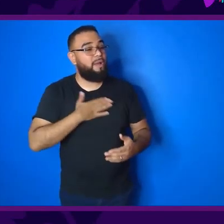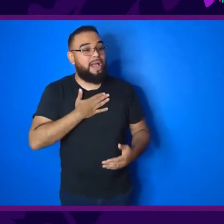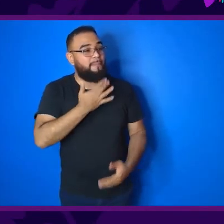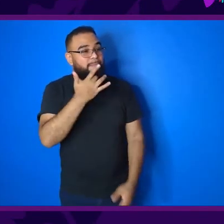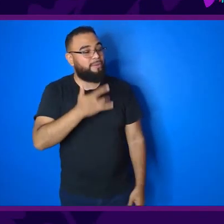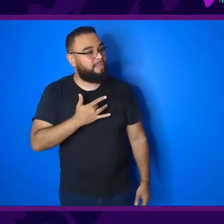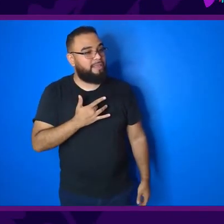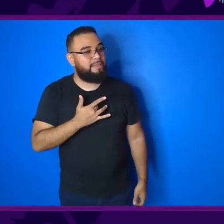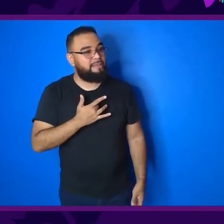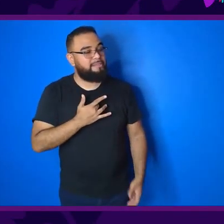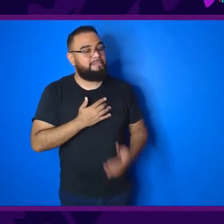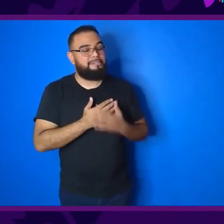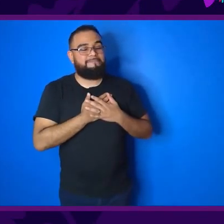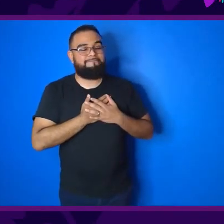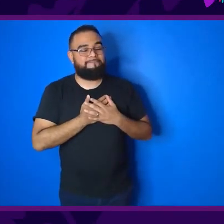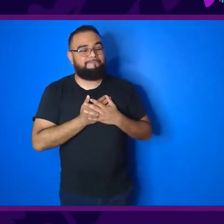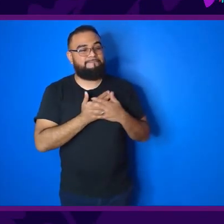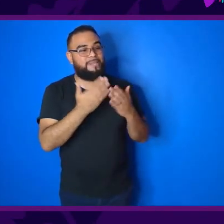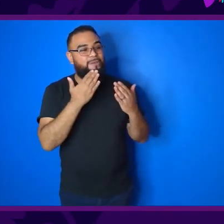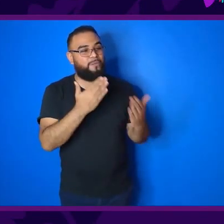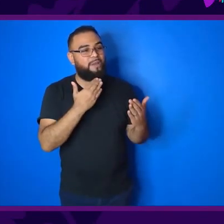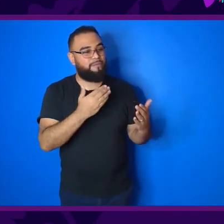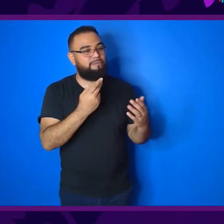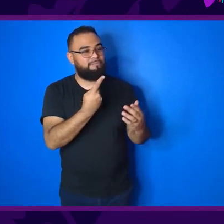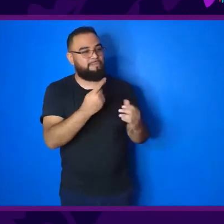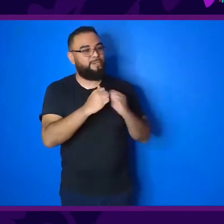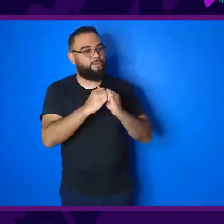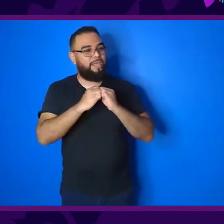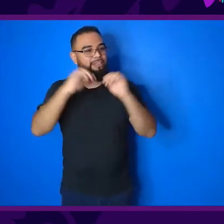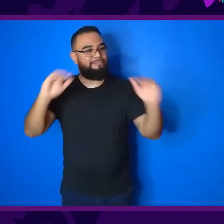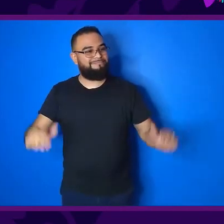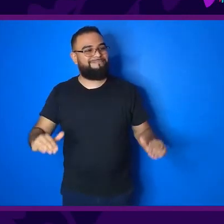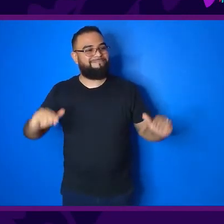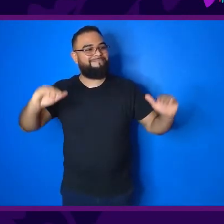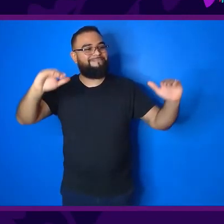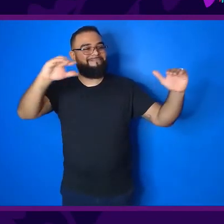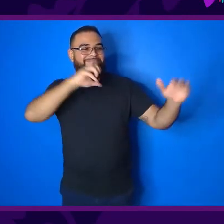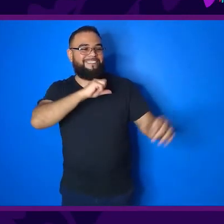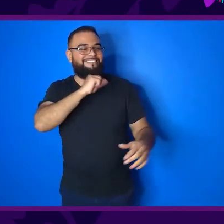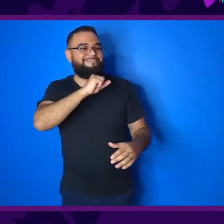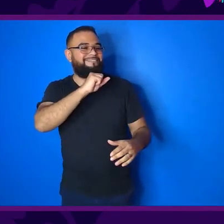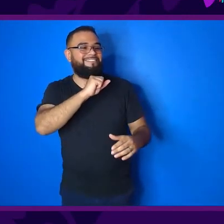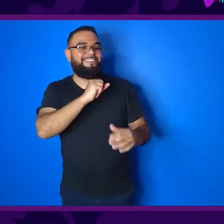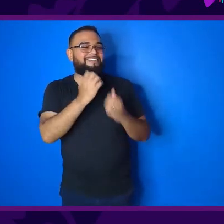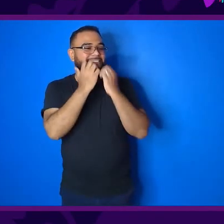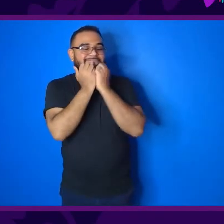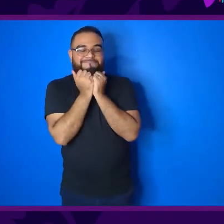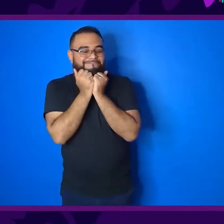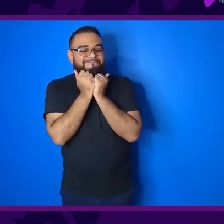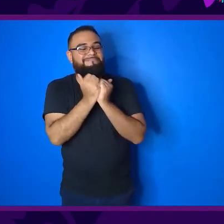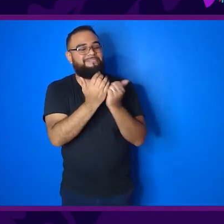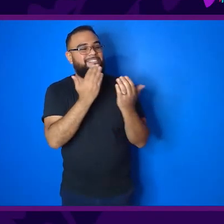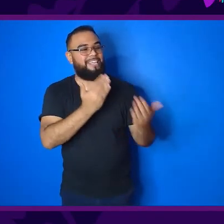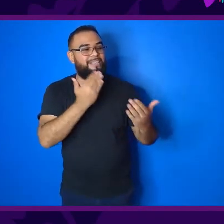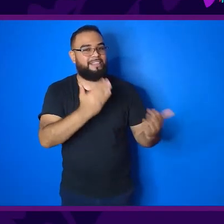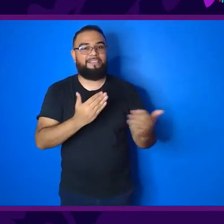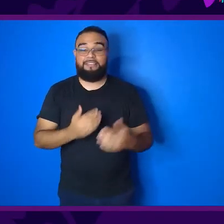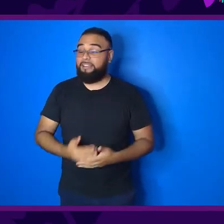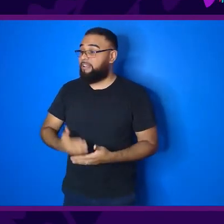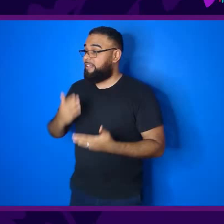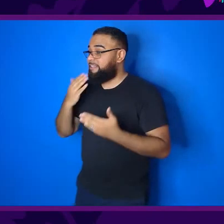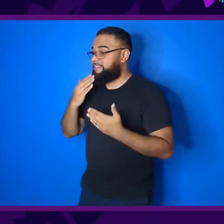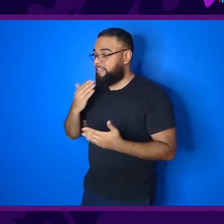have you as an age peer. It means everything to me. Thank you, thank you. Thank you, Gloria, for being there